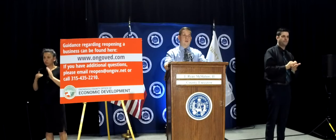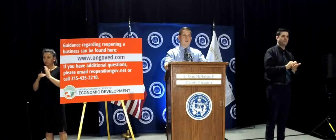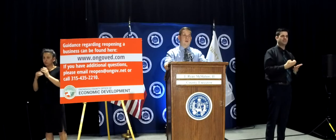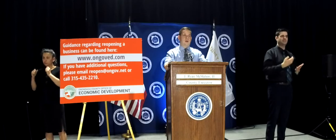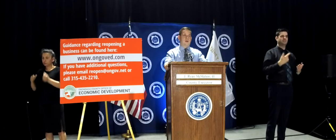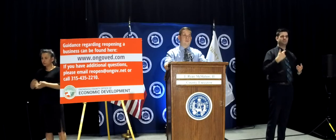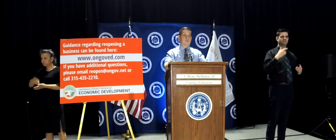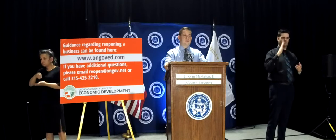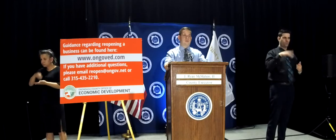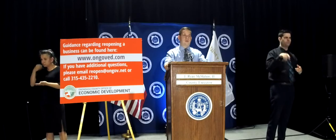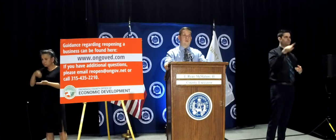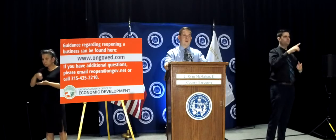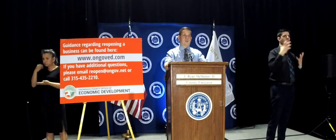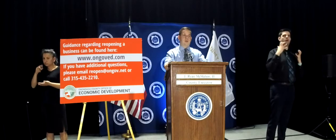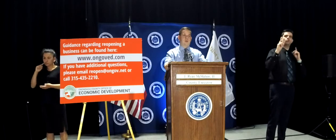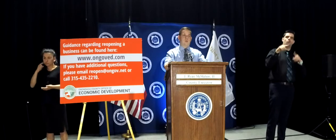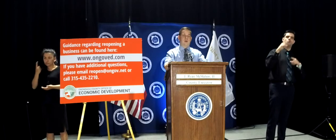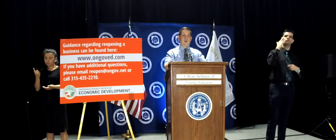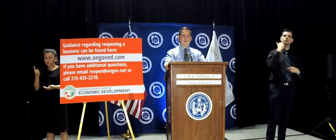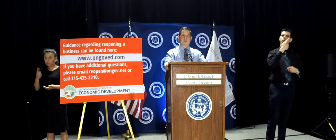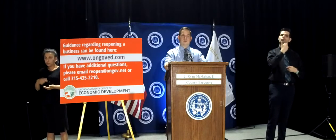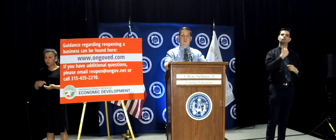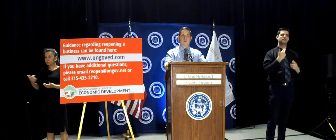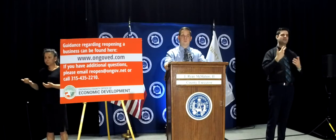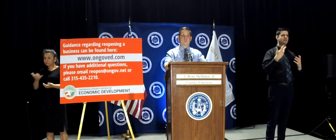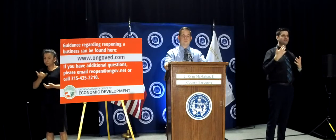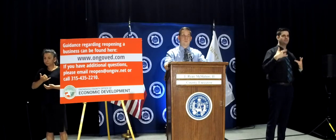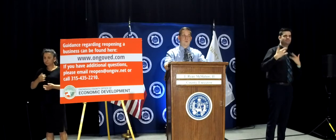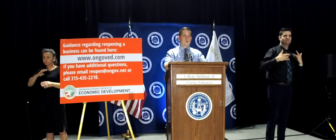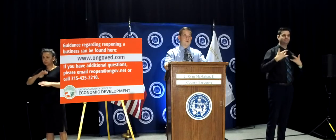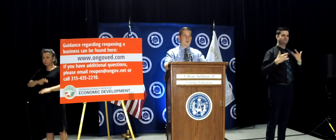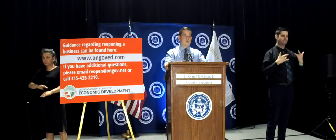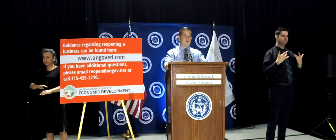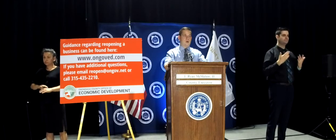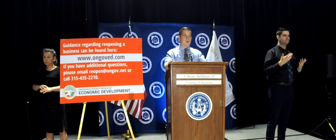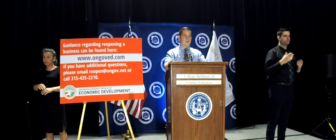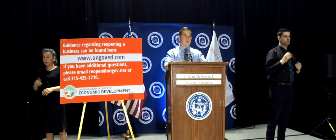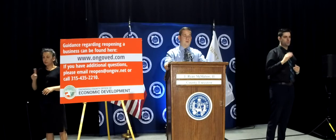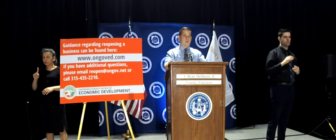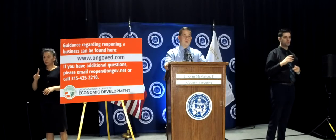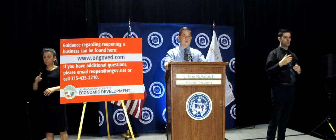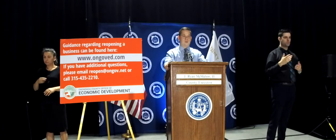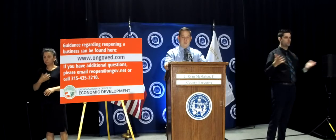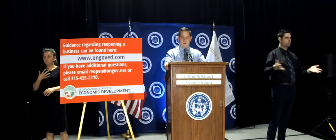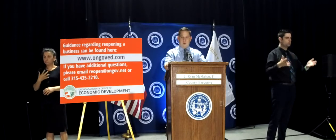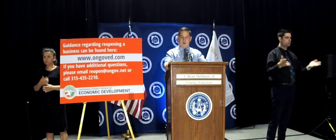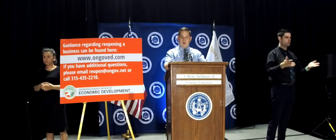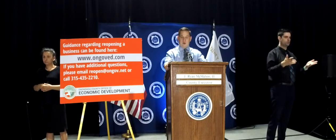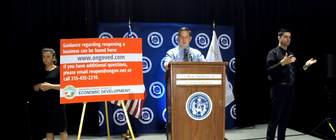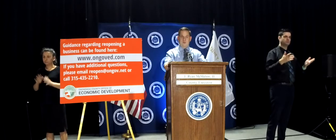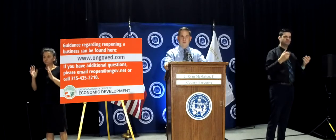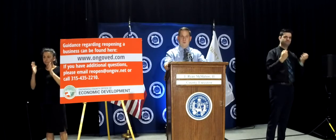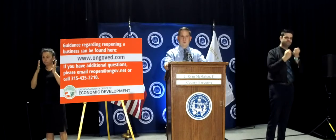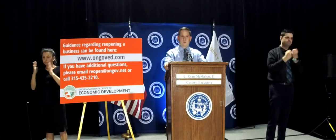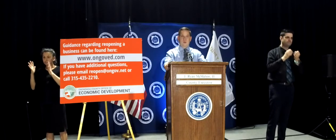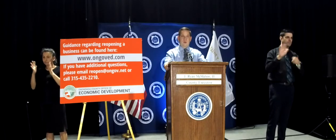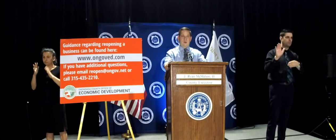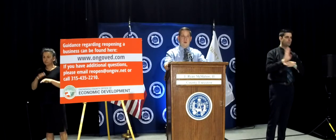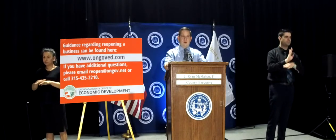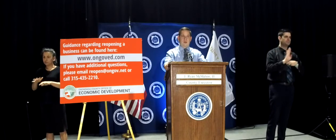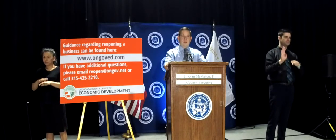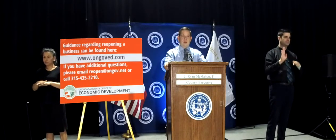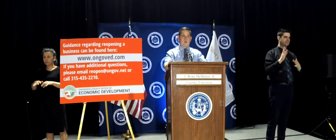enjoy each other's company in a way that we're used to. So a big win. Certainly we want to encourage people